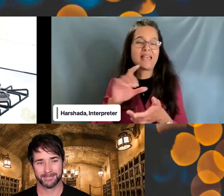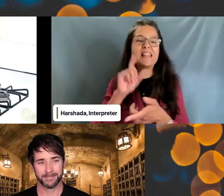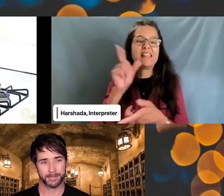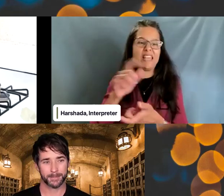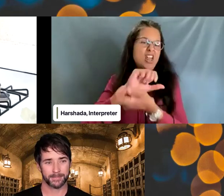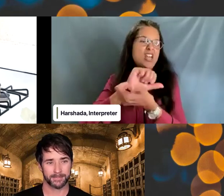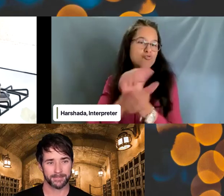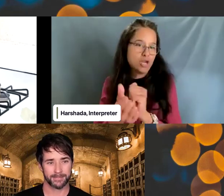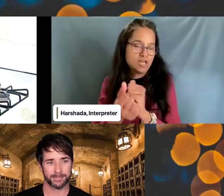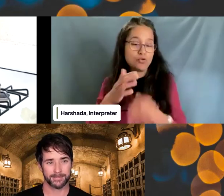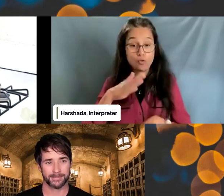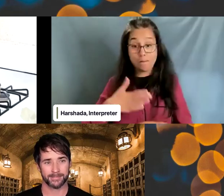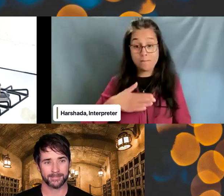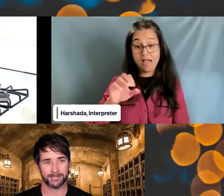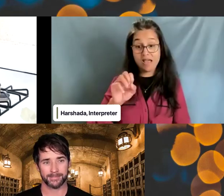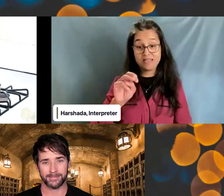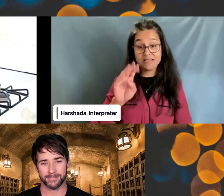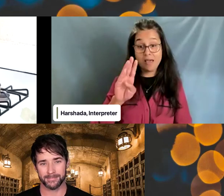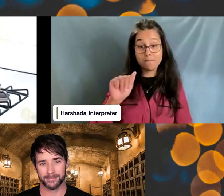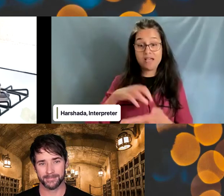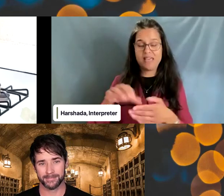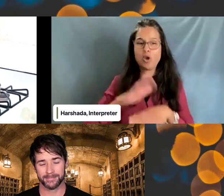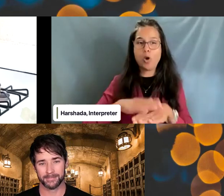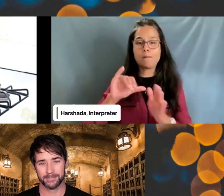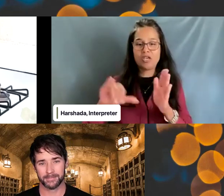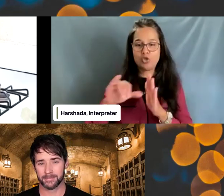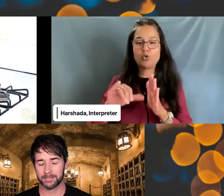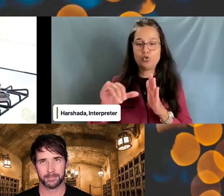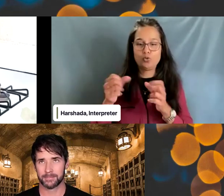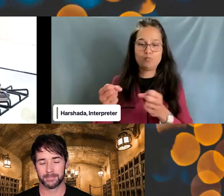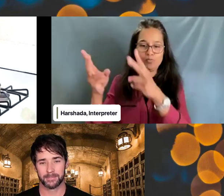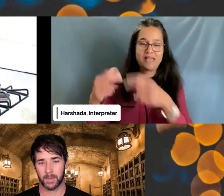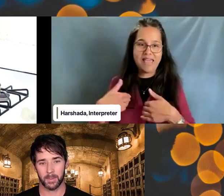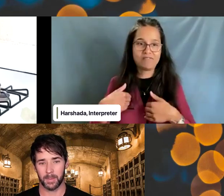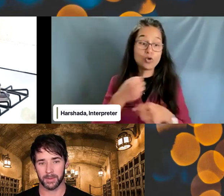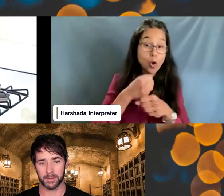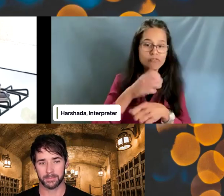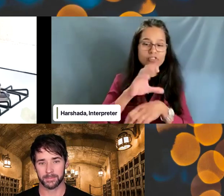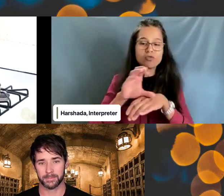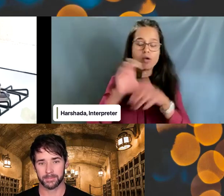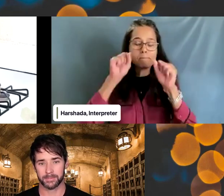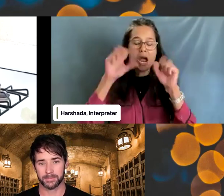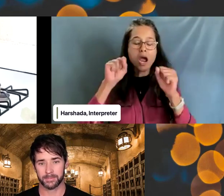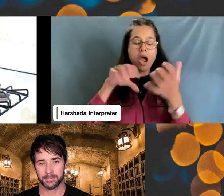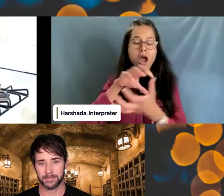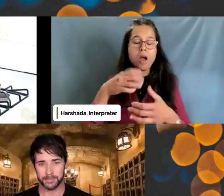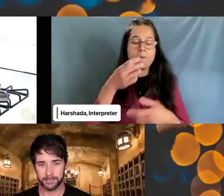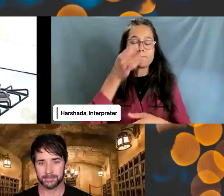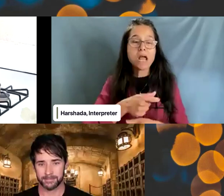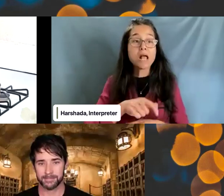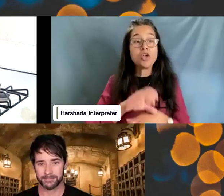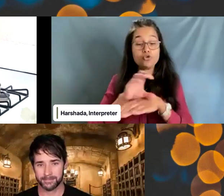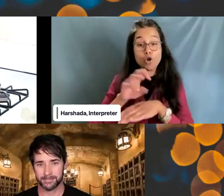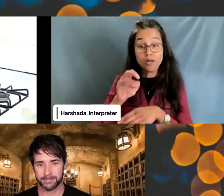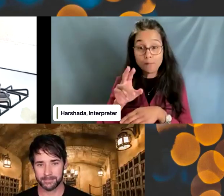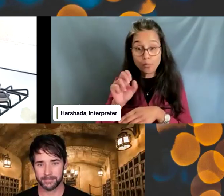that's one of my favorite cakes, mixtures. Just coffee and chocolate are an amazing combination. Yeah. And chocolate mousse, tiramisu that